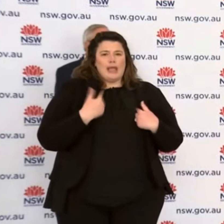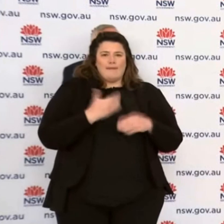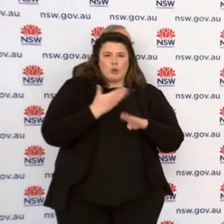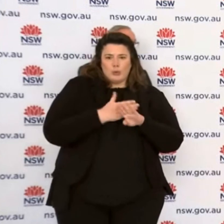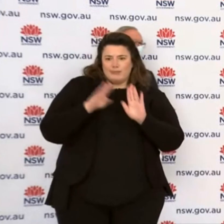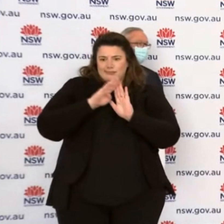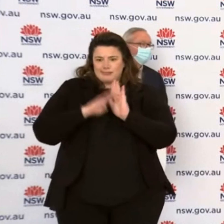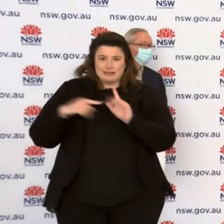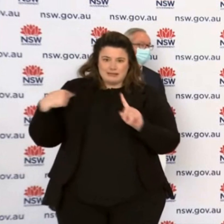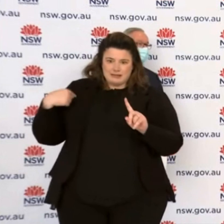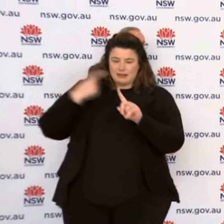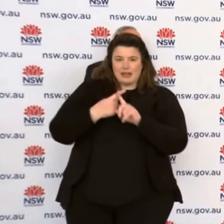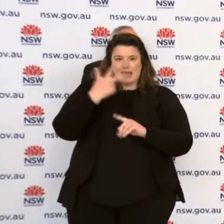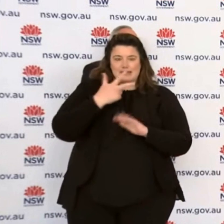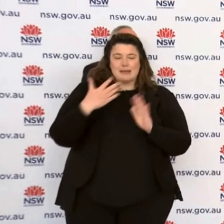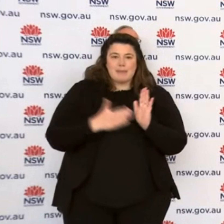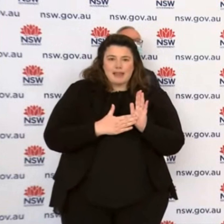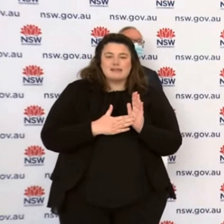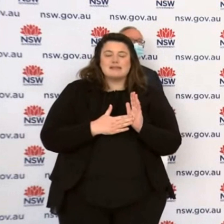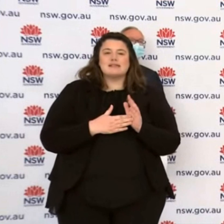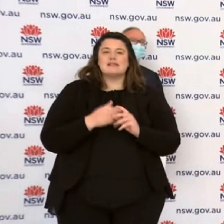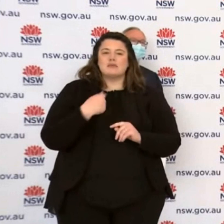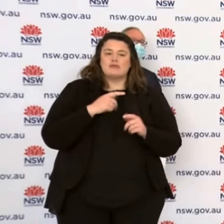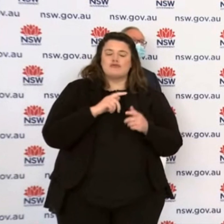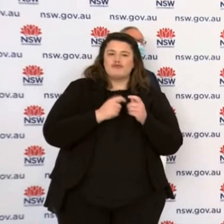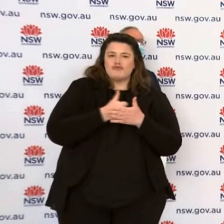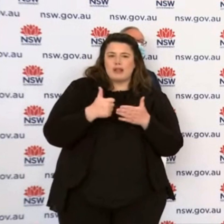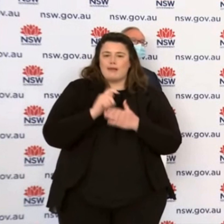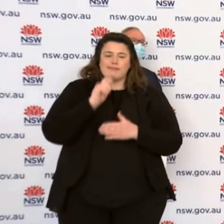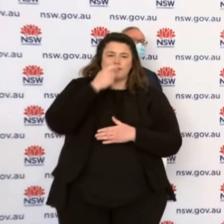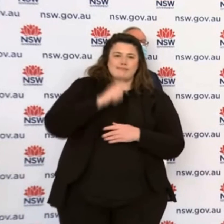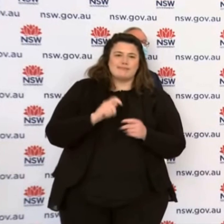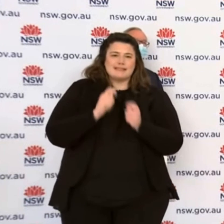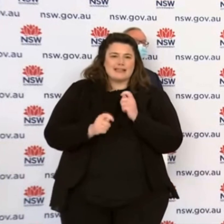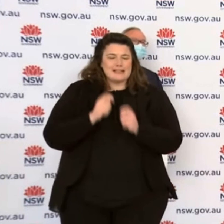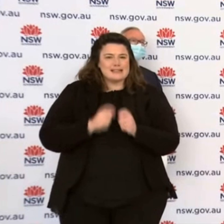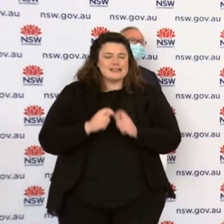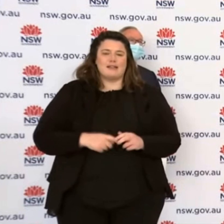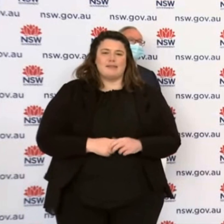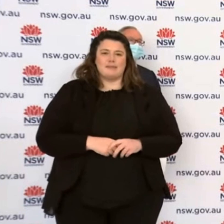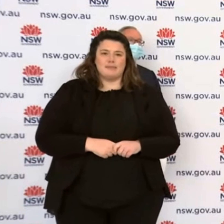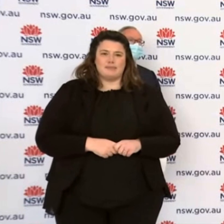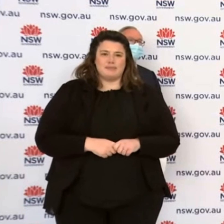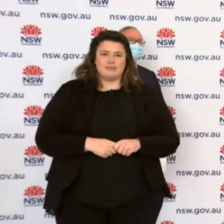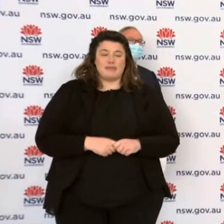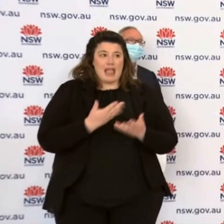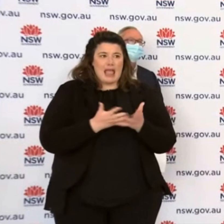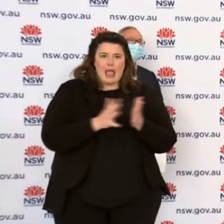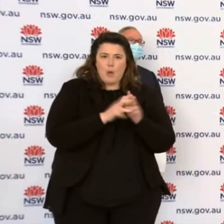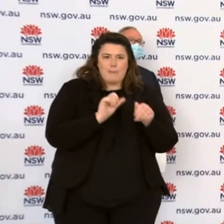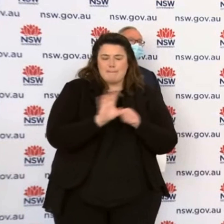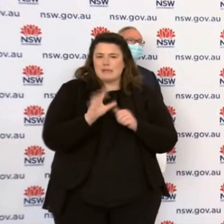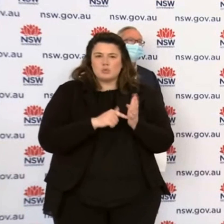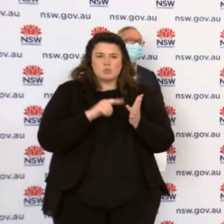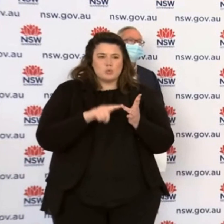pandemic, including screening of people before they come to work, awareness about what the best ways to